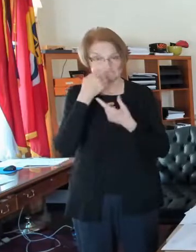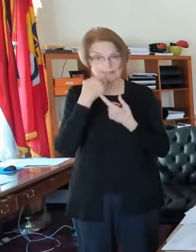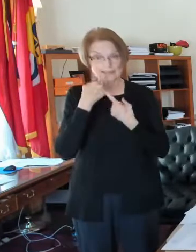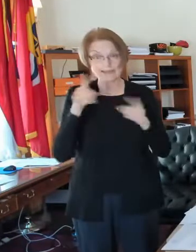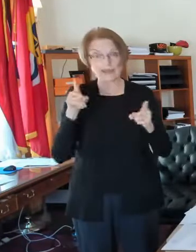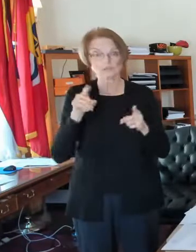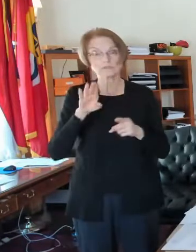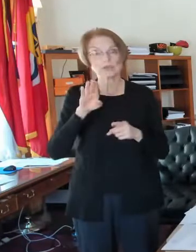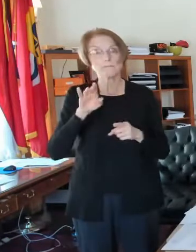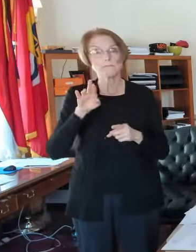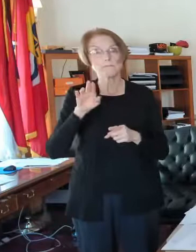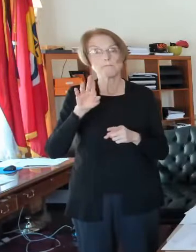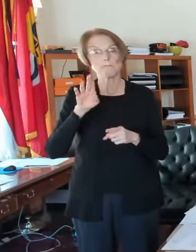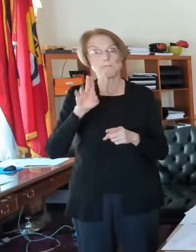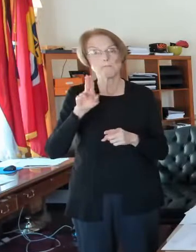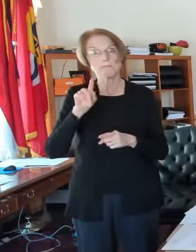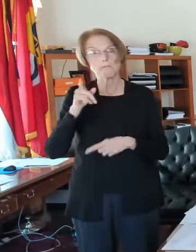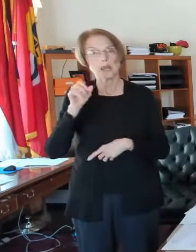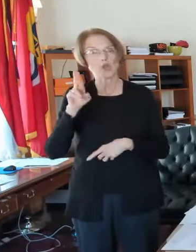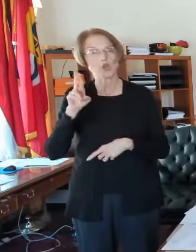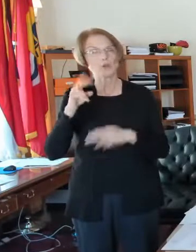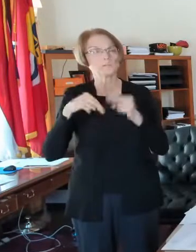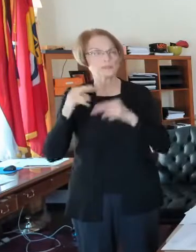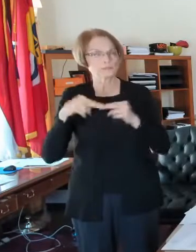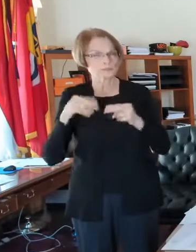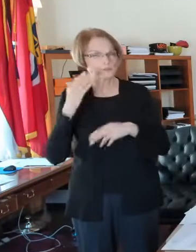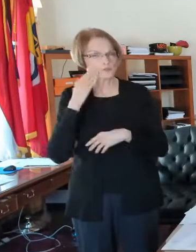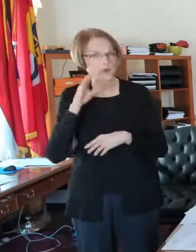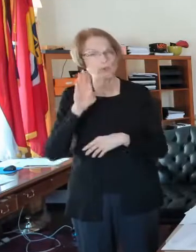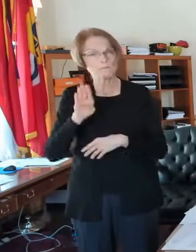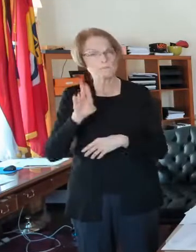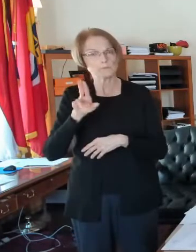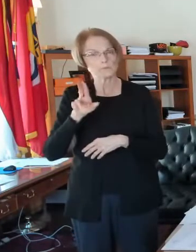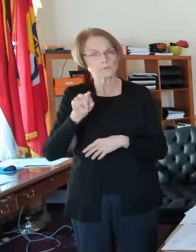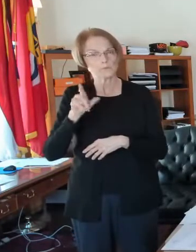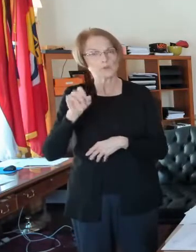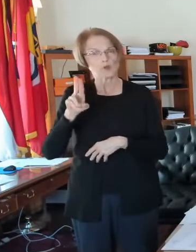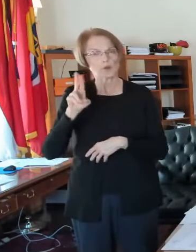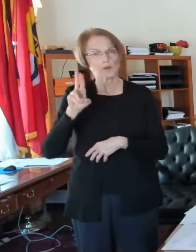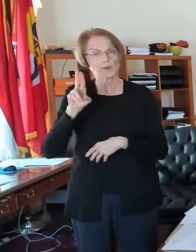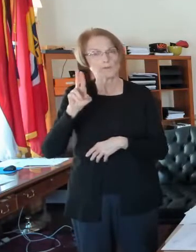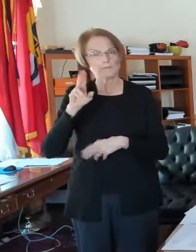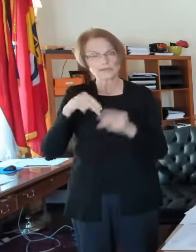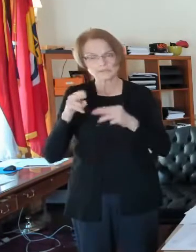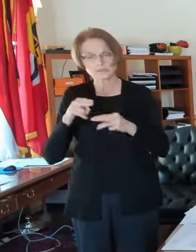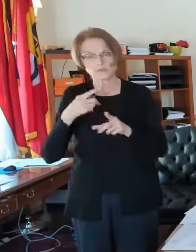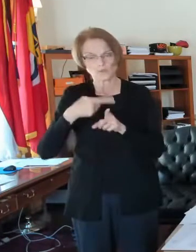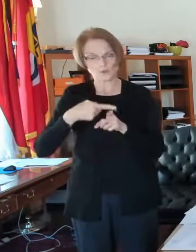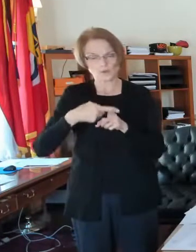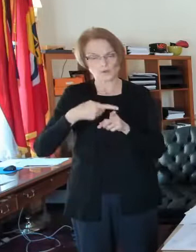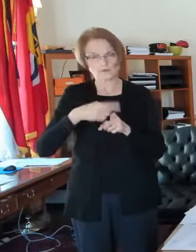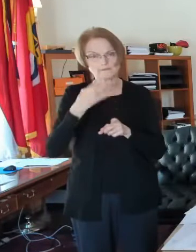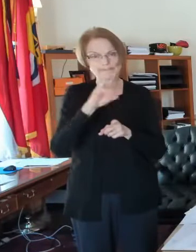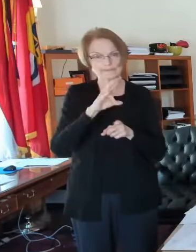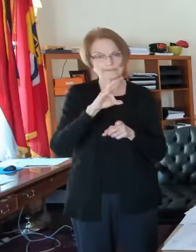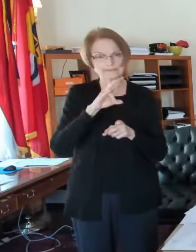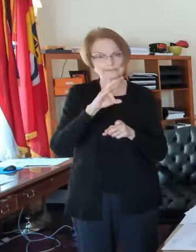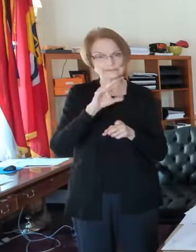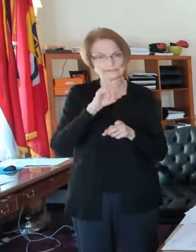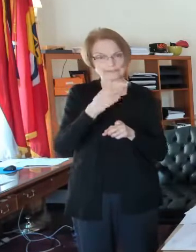the Butler Building, many of you may not know the Butler Building, but it's at the corner of 17th and